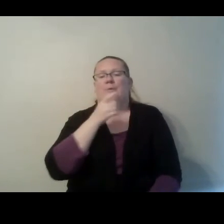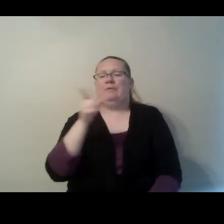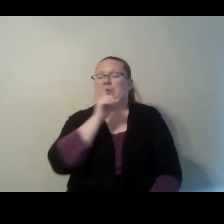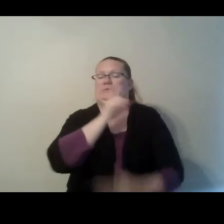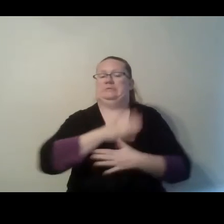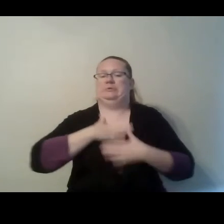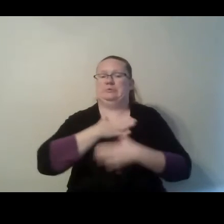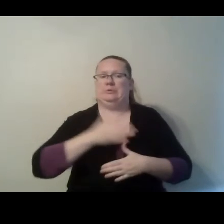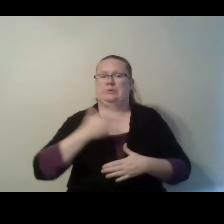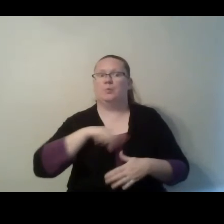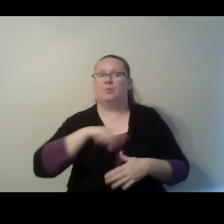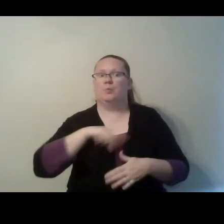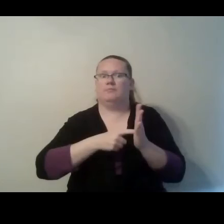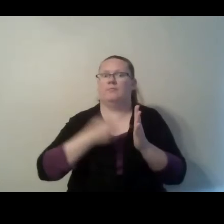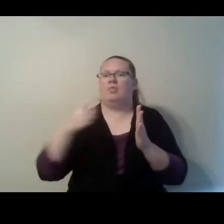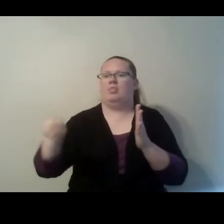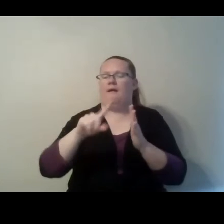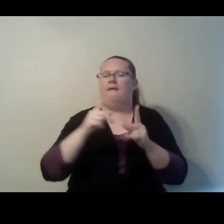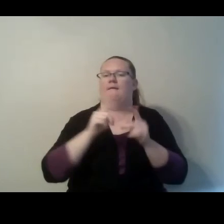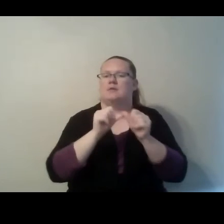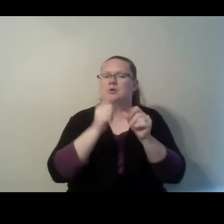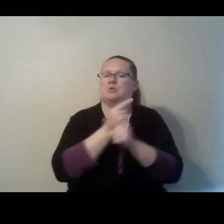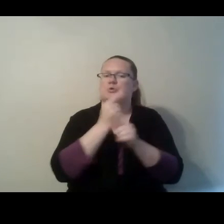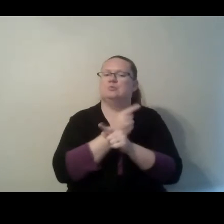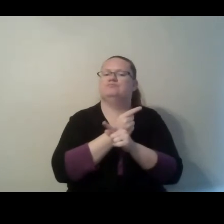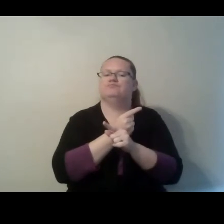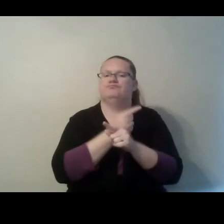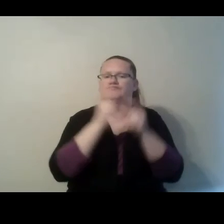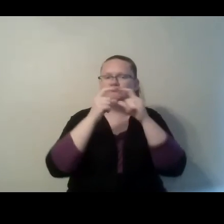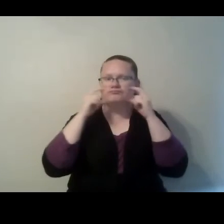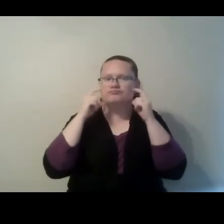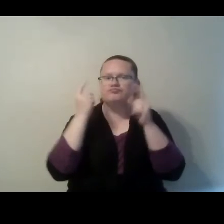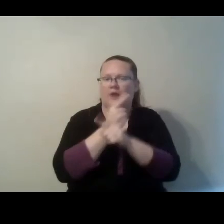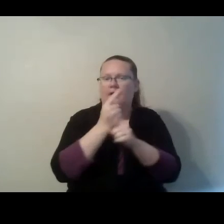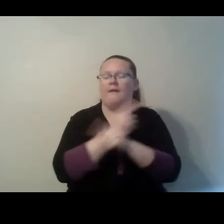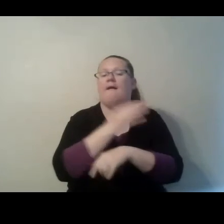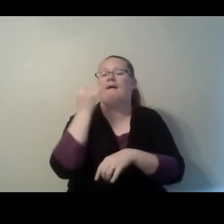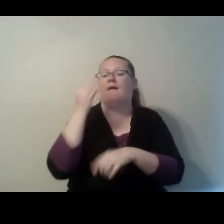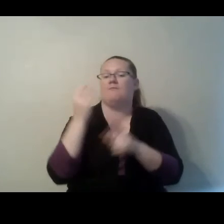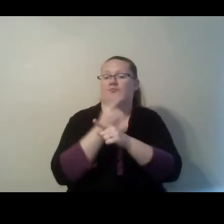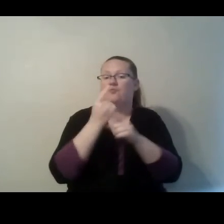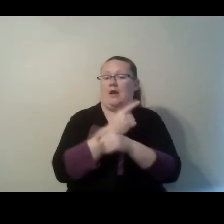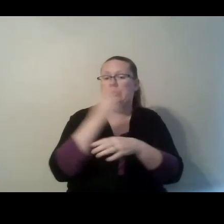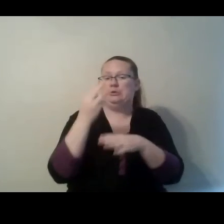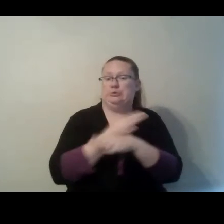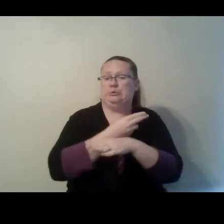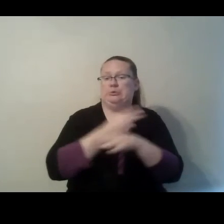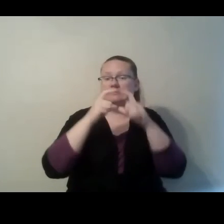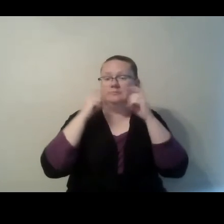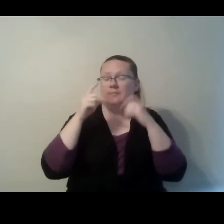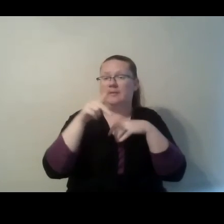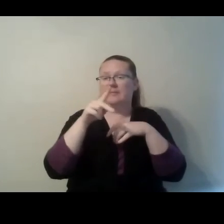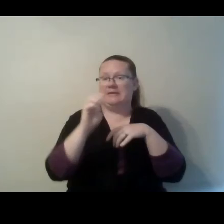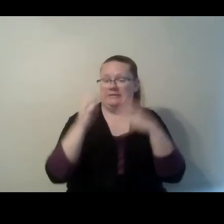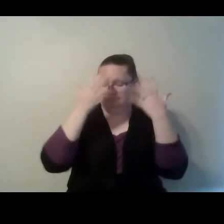we require that they continue to use it correctly, and it's a result of that correct use of the PPE that we haven't had anyone who